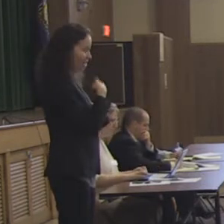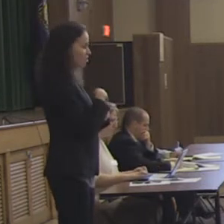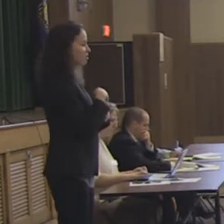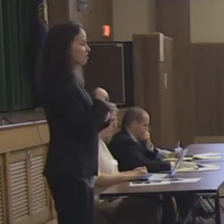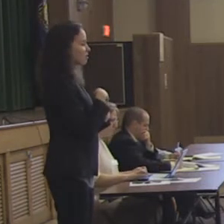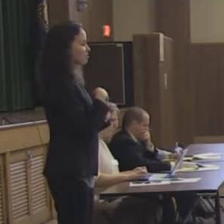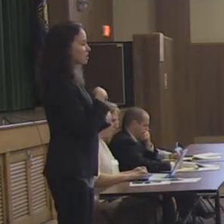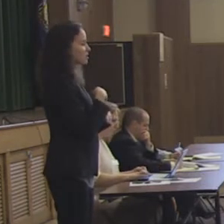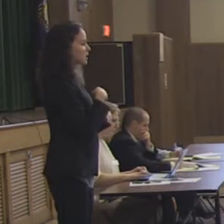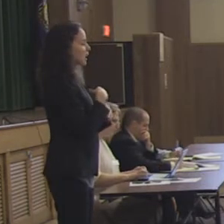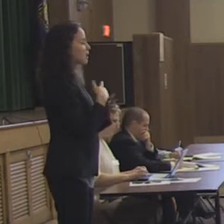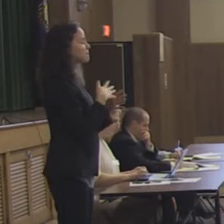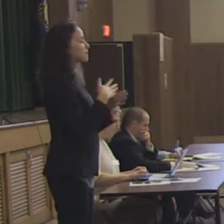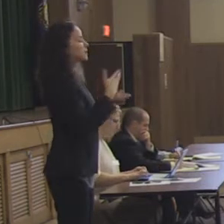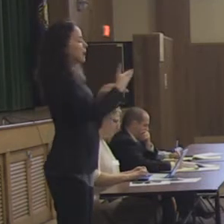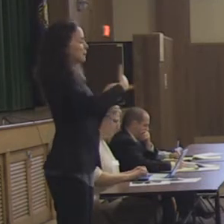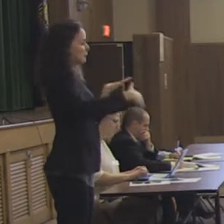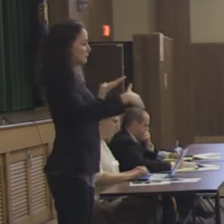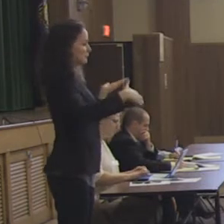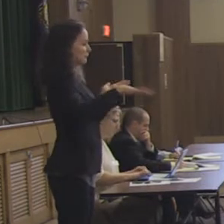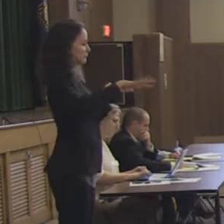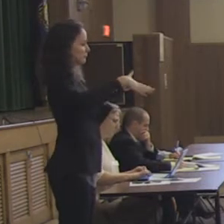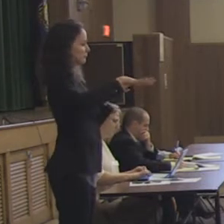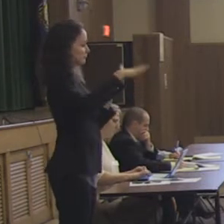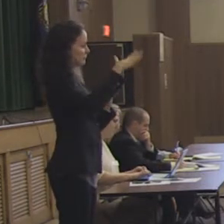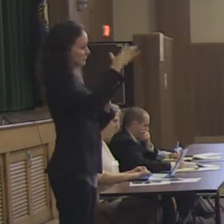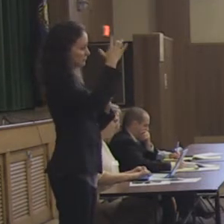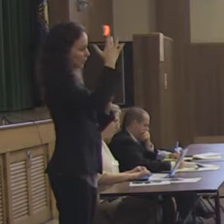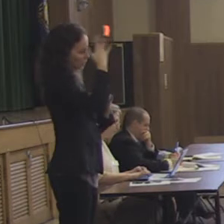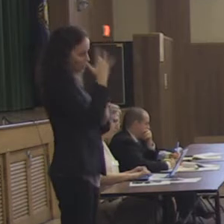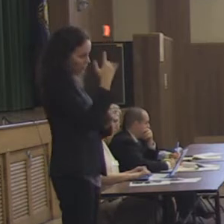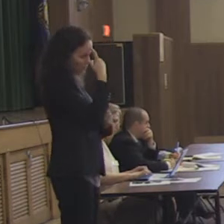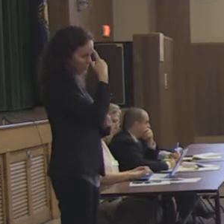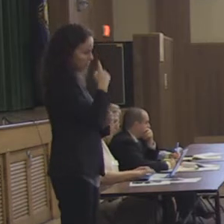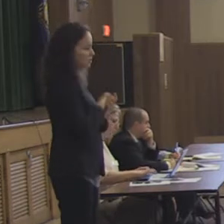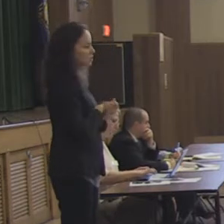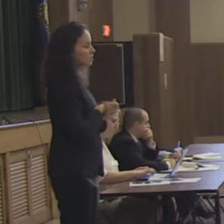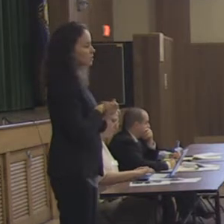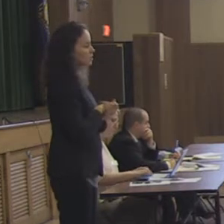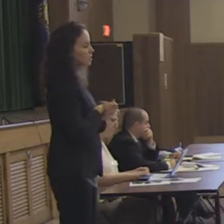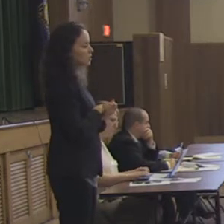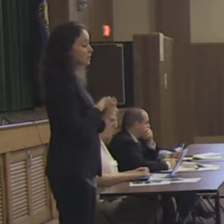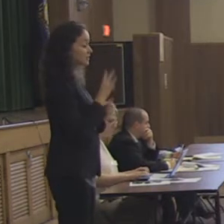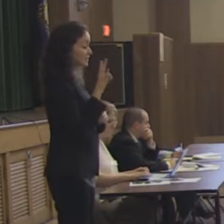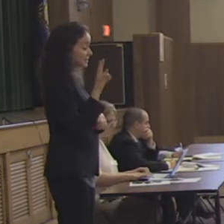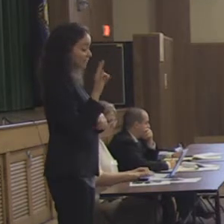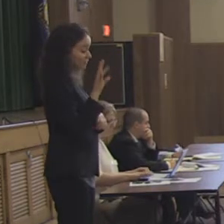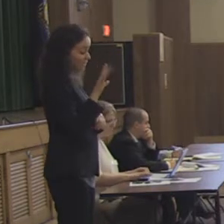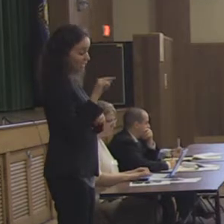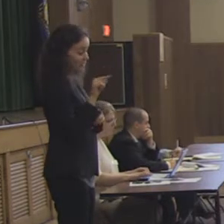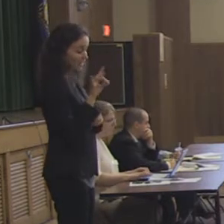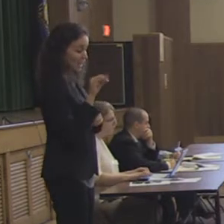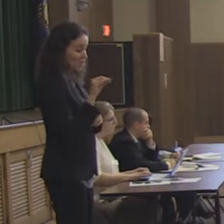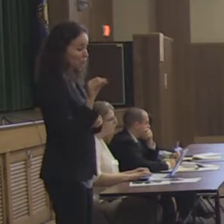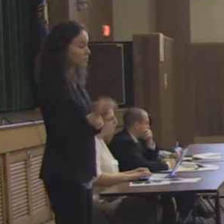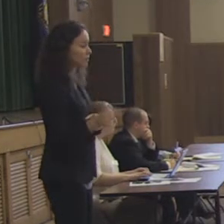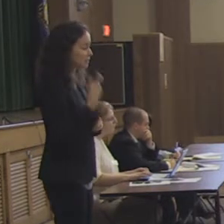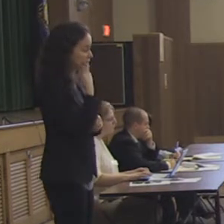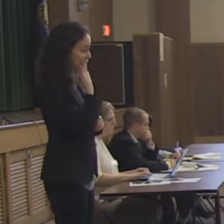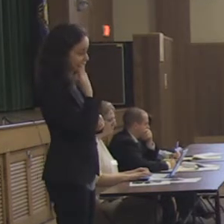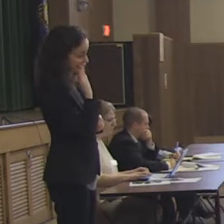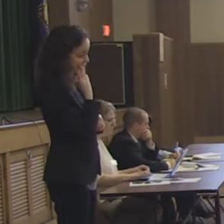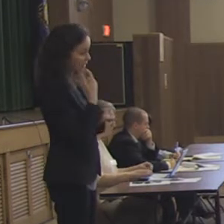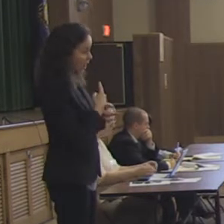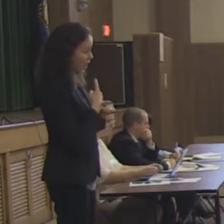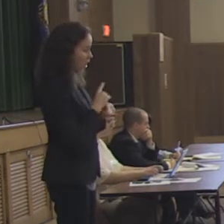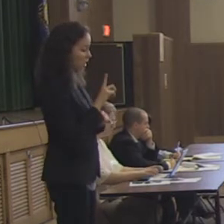some level of mental illness, to say nothing of the 75-80% that have addiction issues, and of